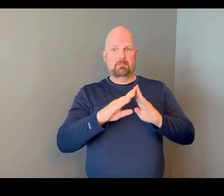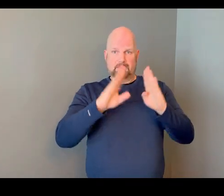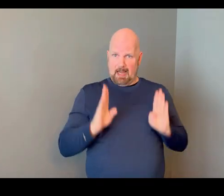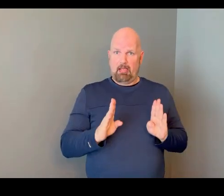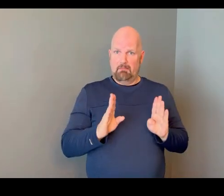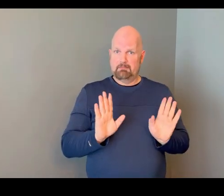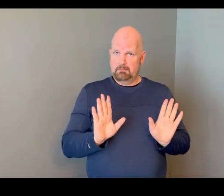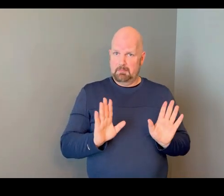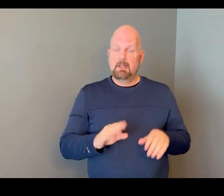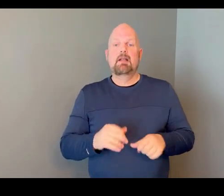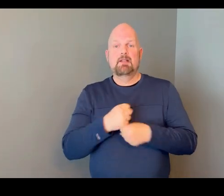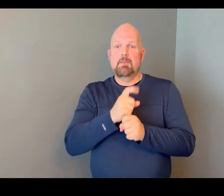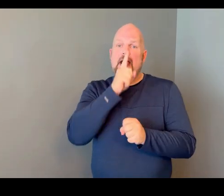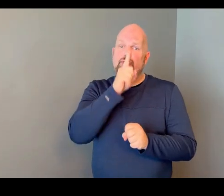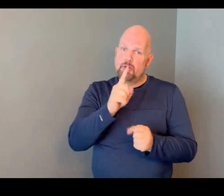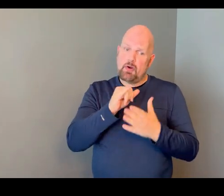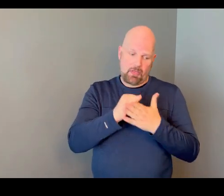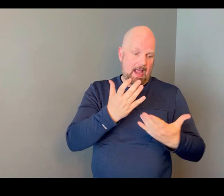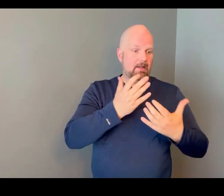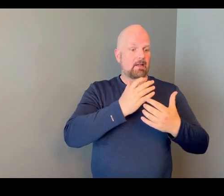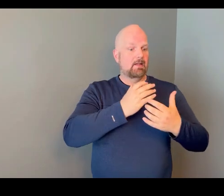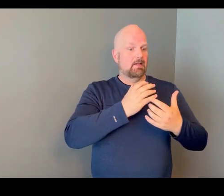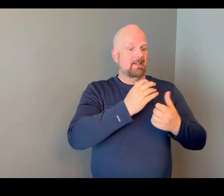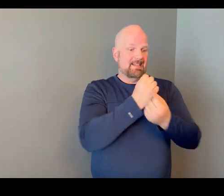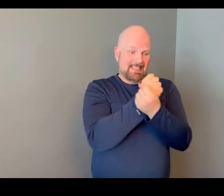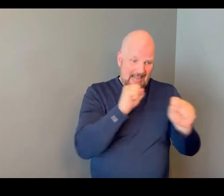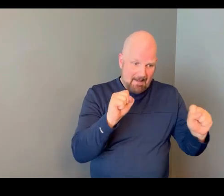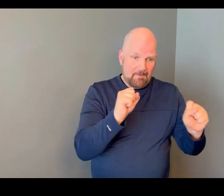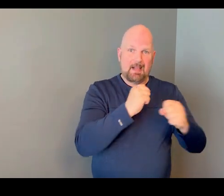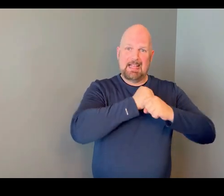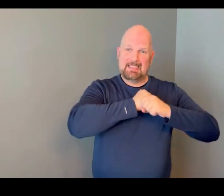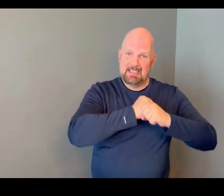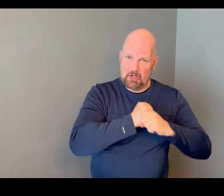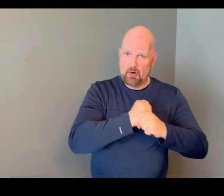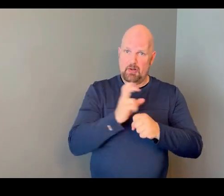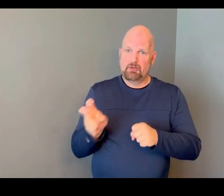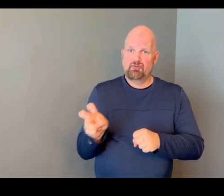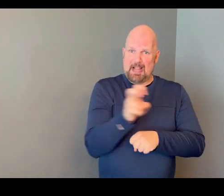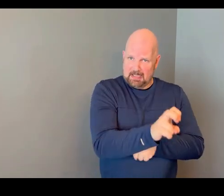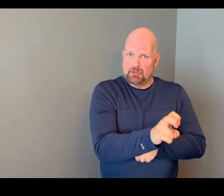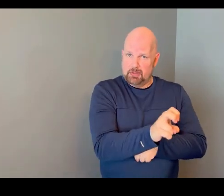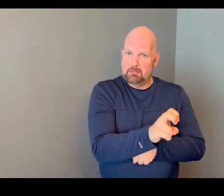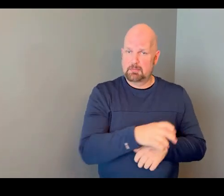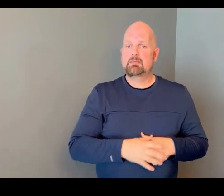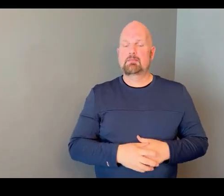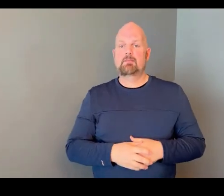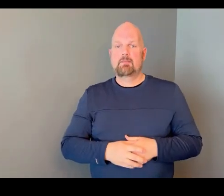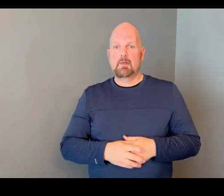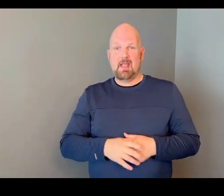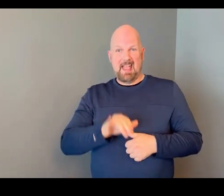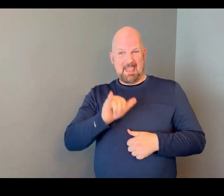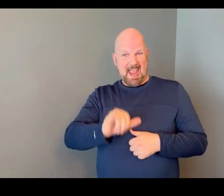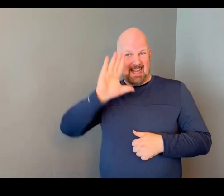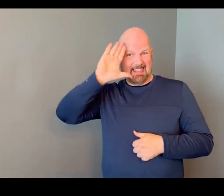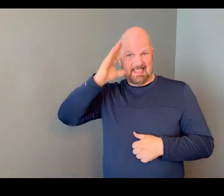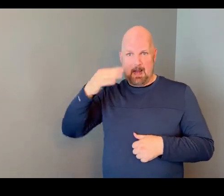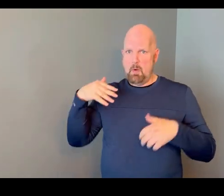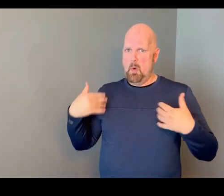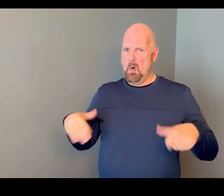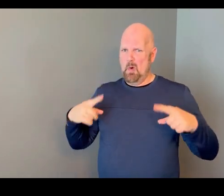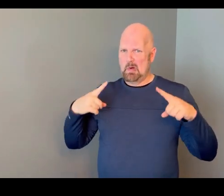a safe and secure transition between the seller and the buyer of a real estate property. Now, this can seem